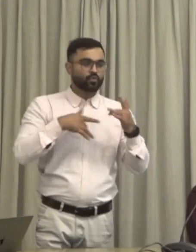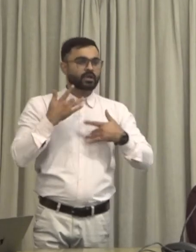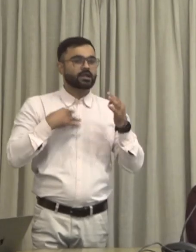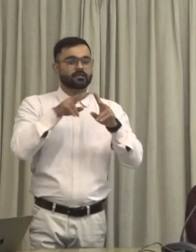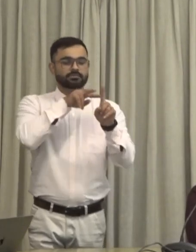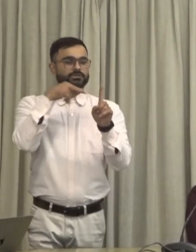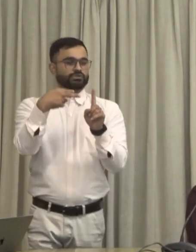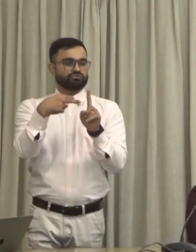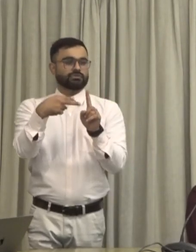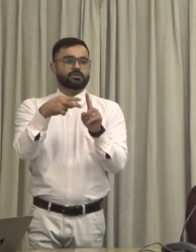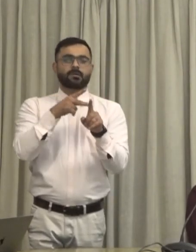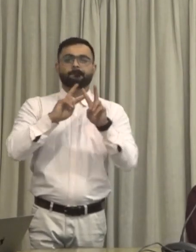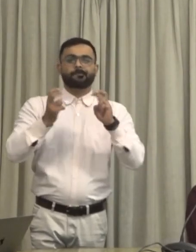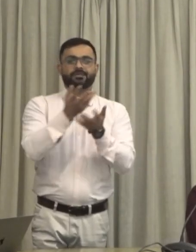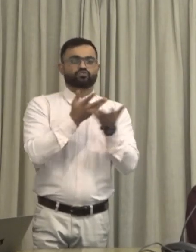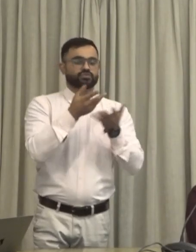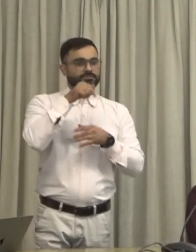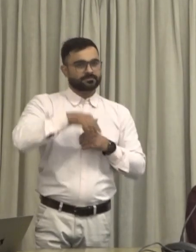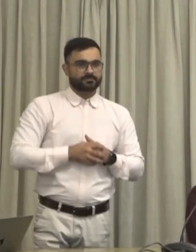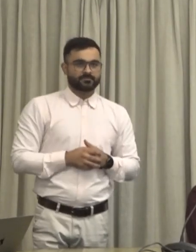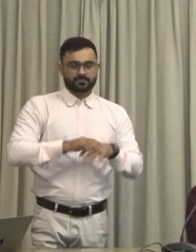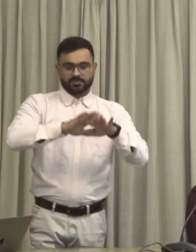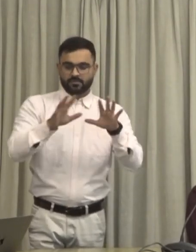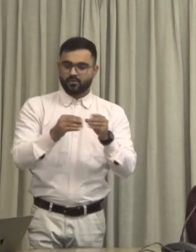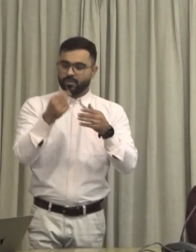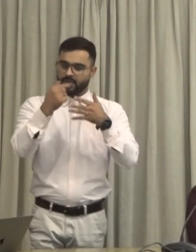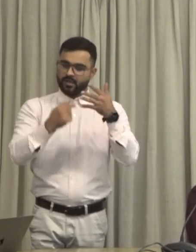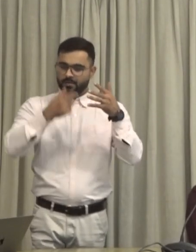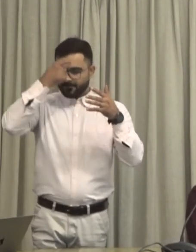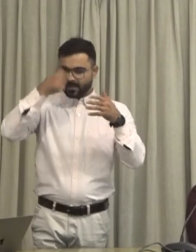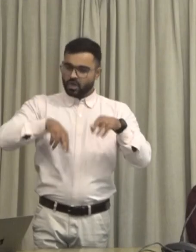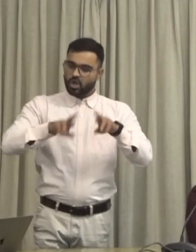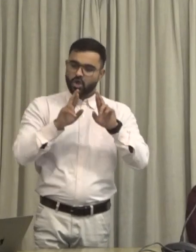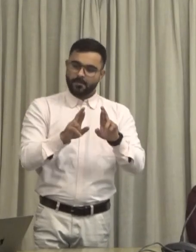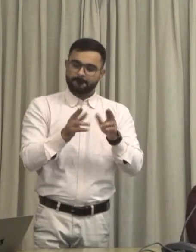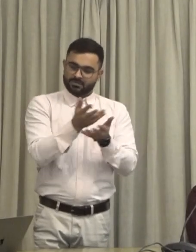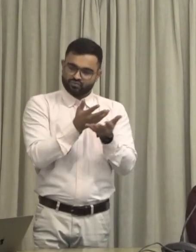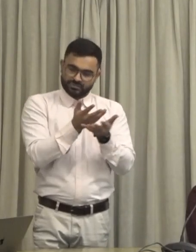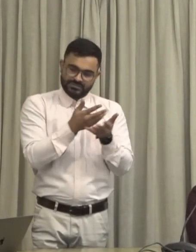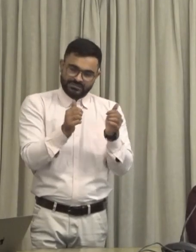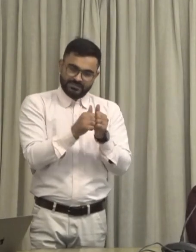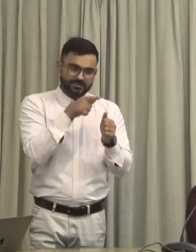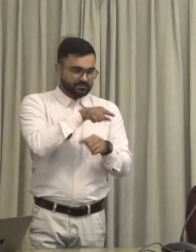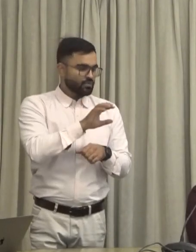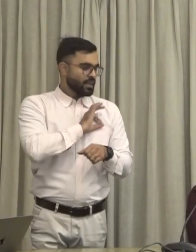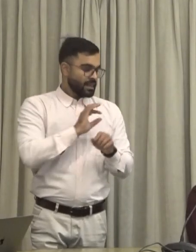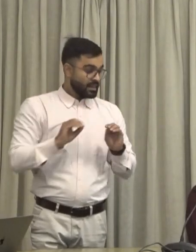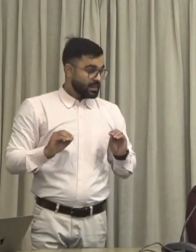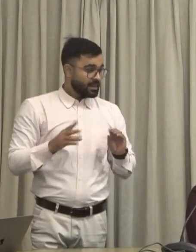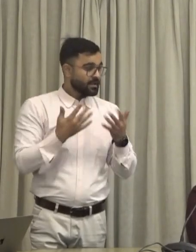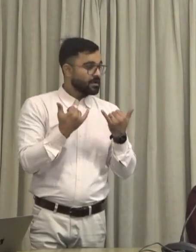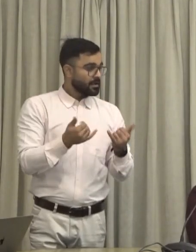interesting perspectives from our panelists today. So these are all the kinds of issues that I hope to discuss with you. And so I'd like to